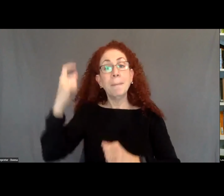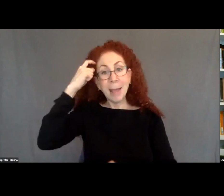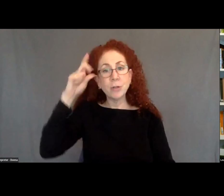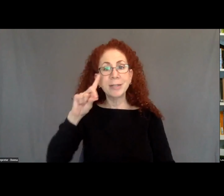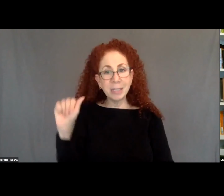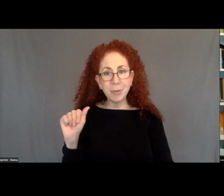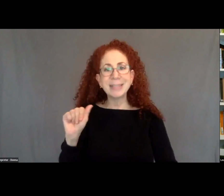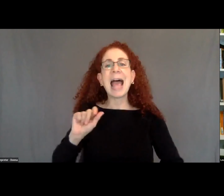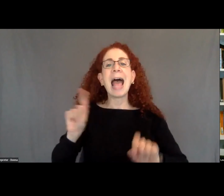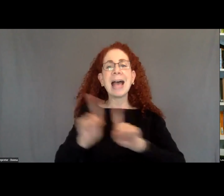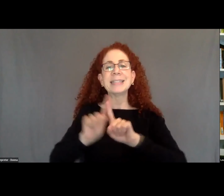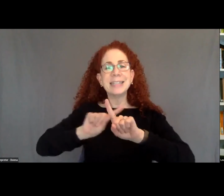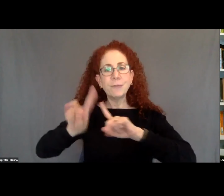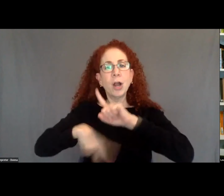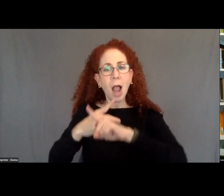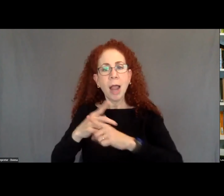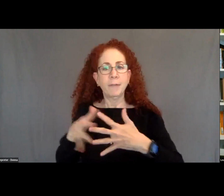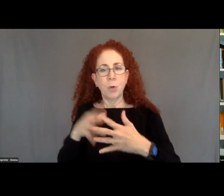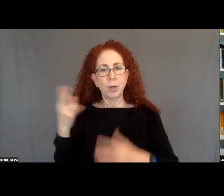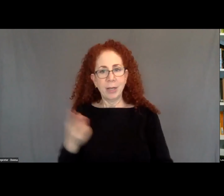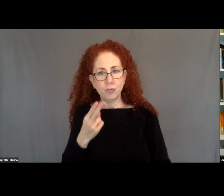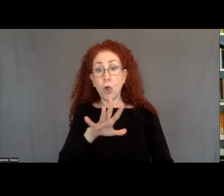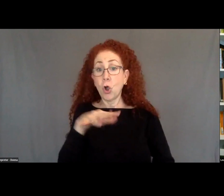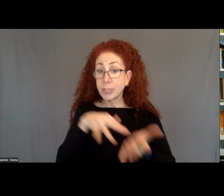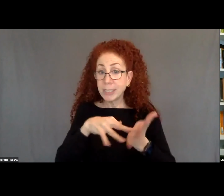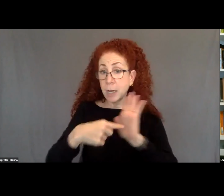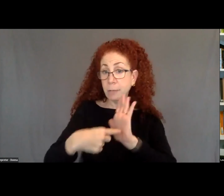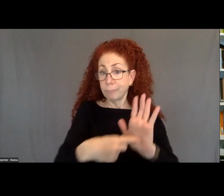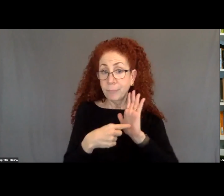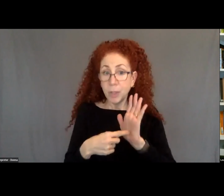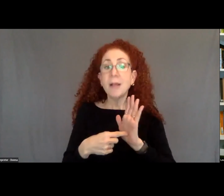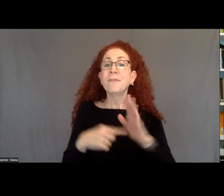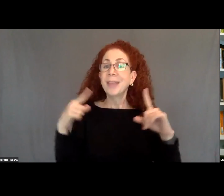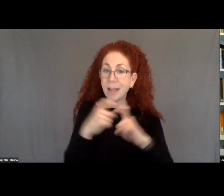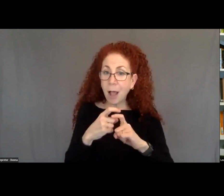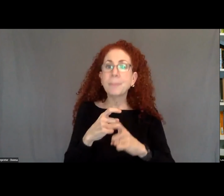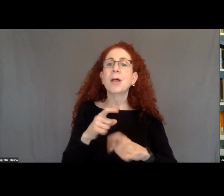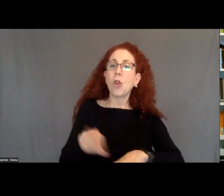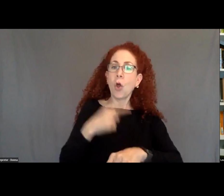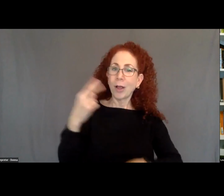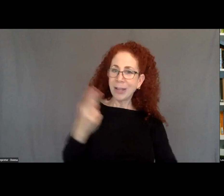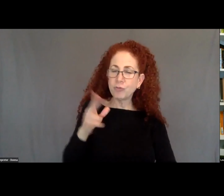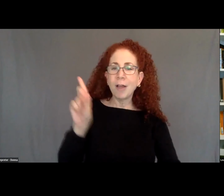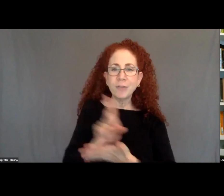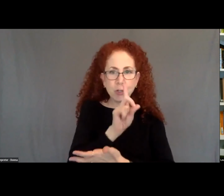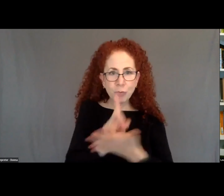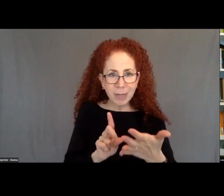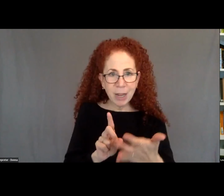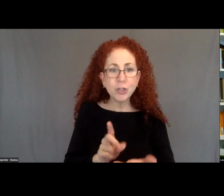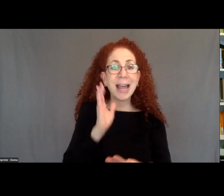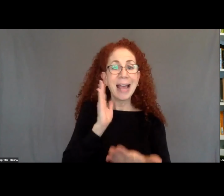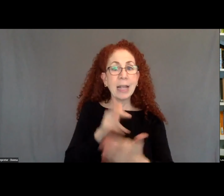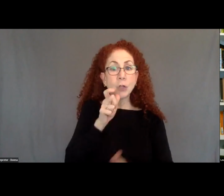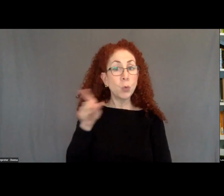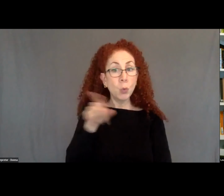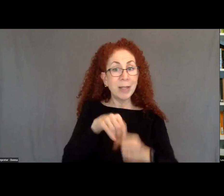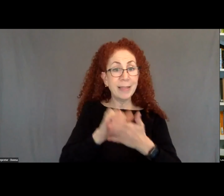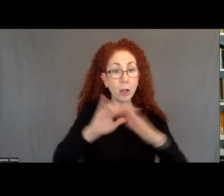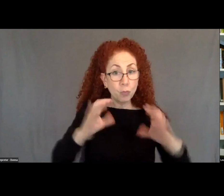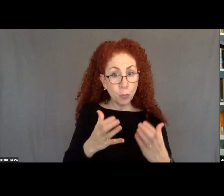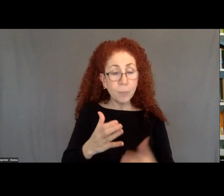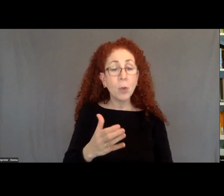first time in American history. Her study illuminated the complex and long history of discrimination against those in this group that